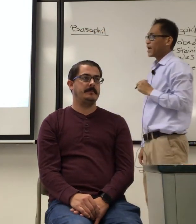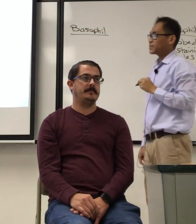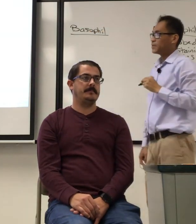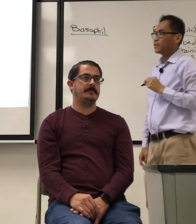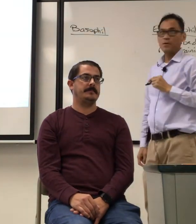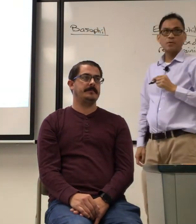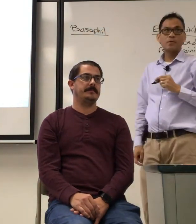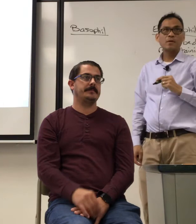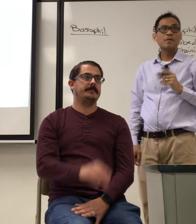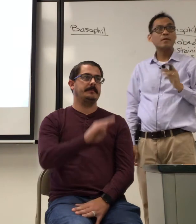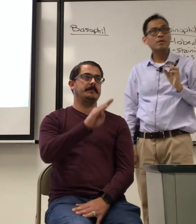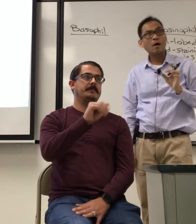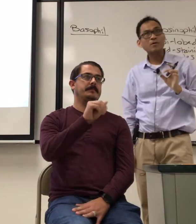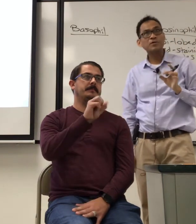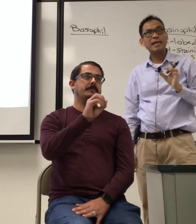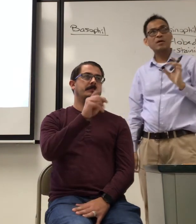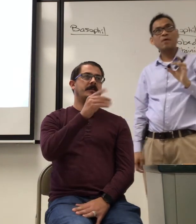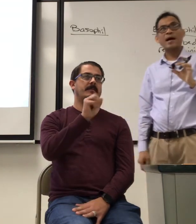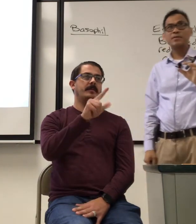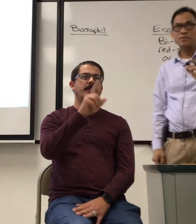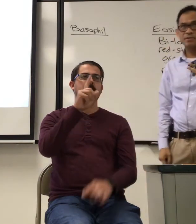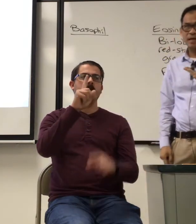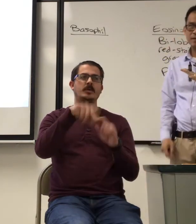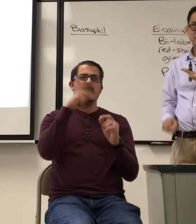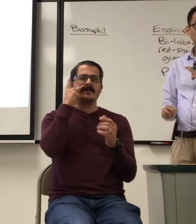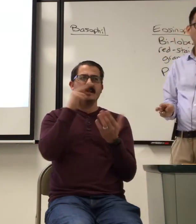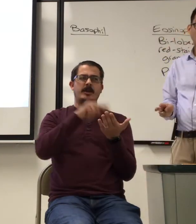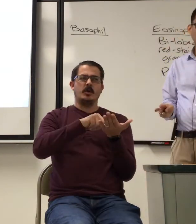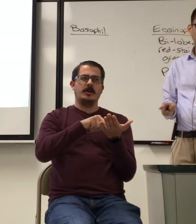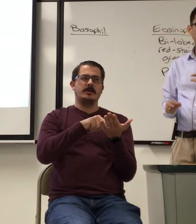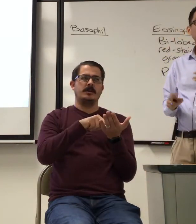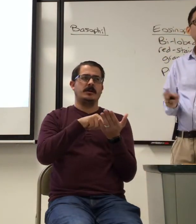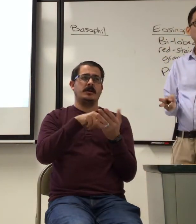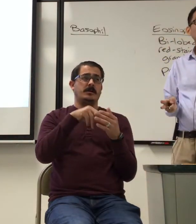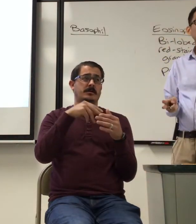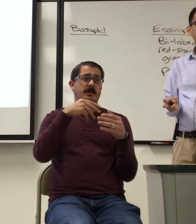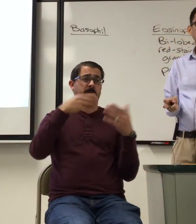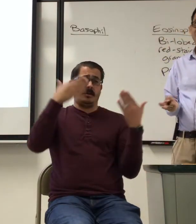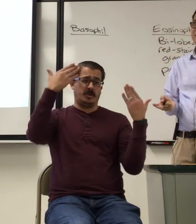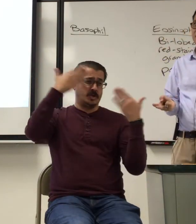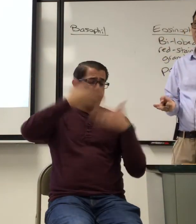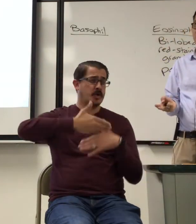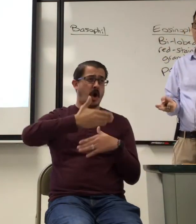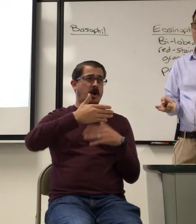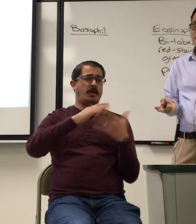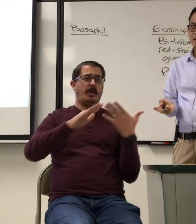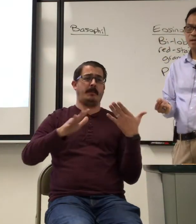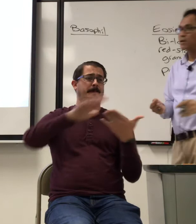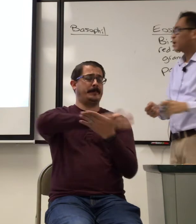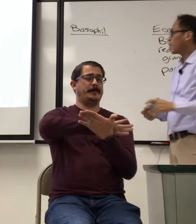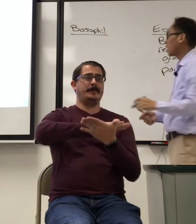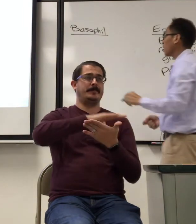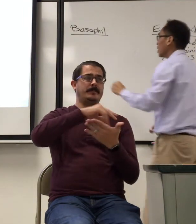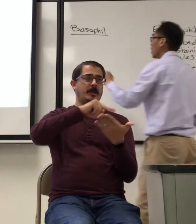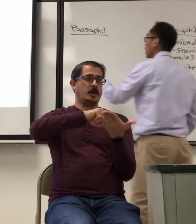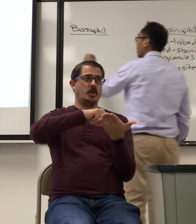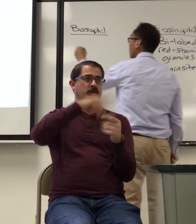well, you can't see the nuke. The dark staining granule stains so dark, it obscures the nuke. You can't see it.